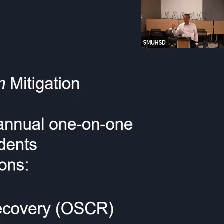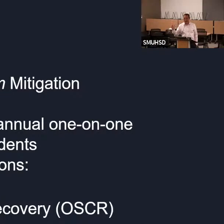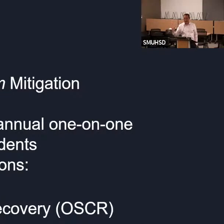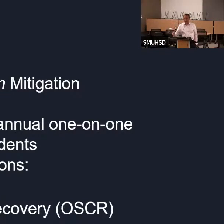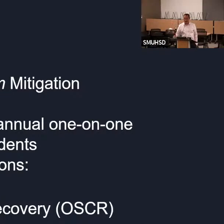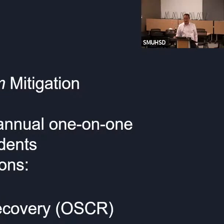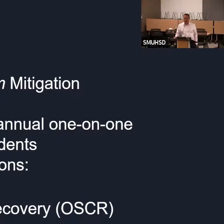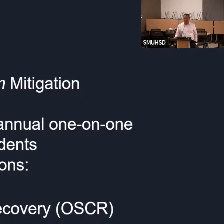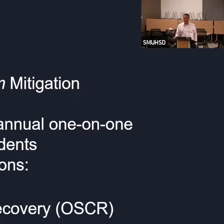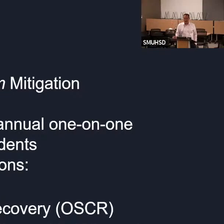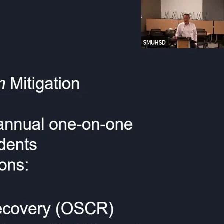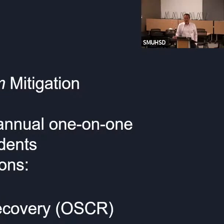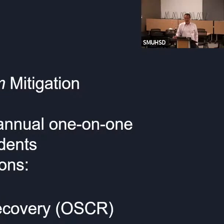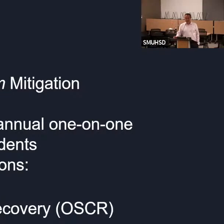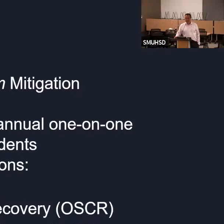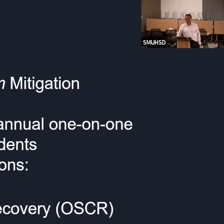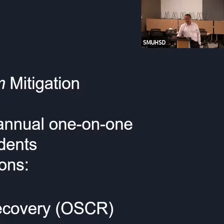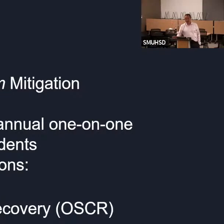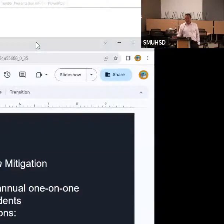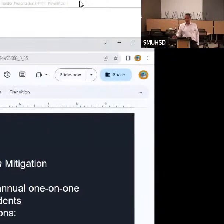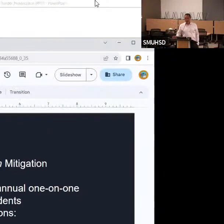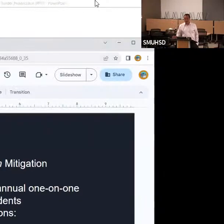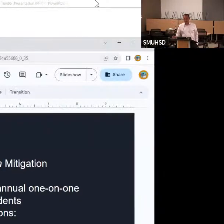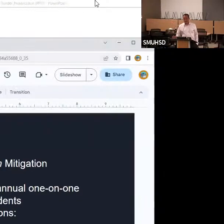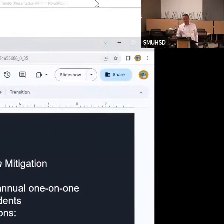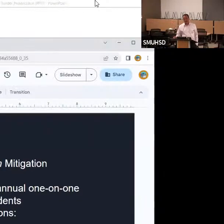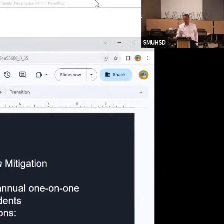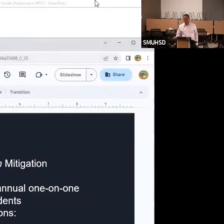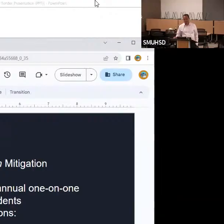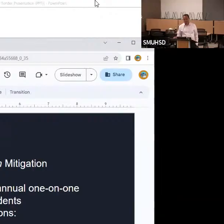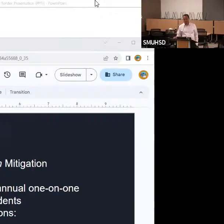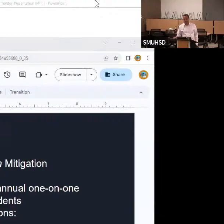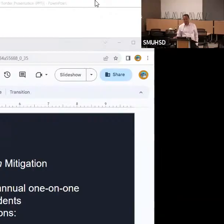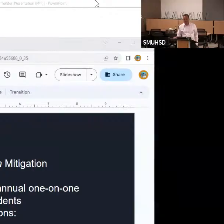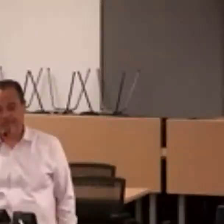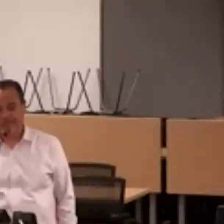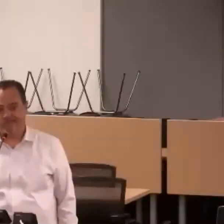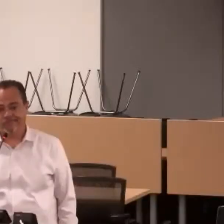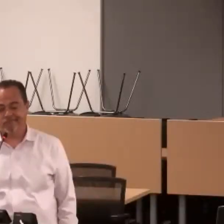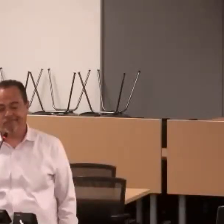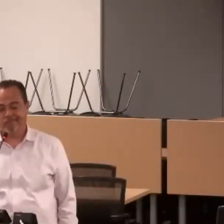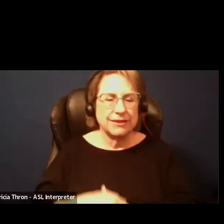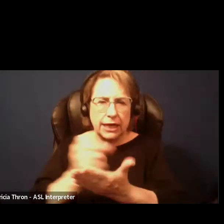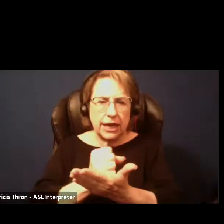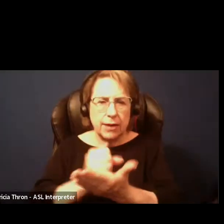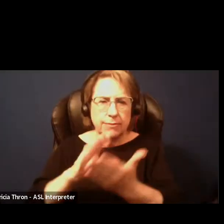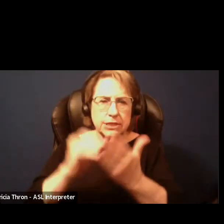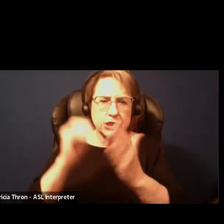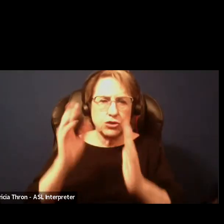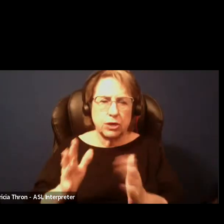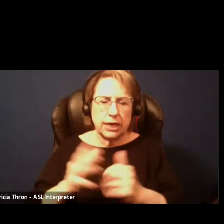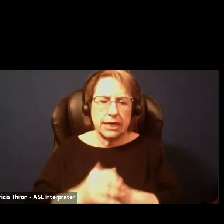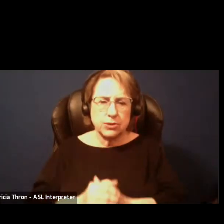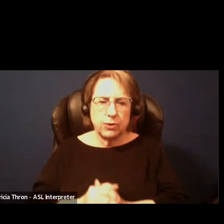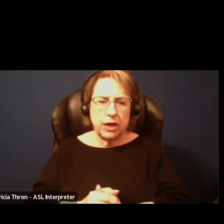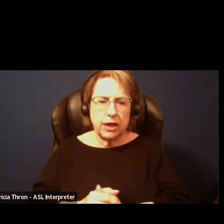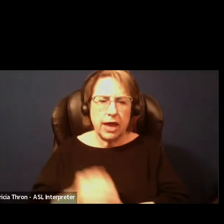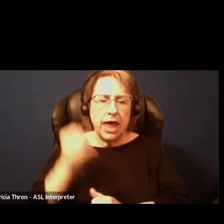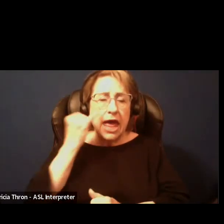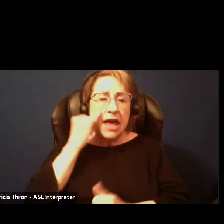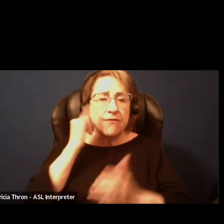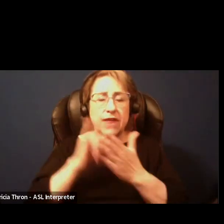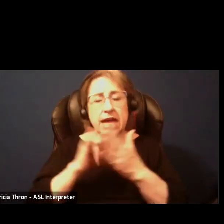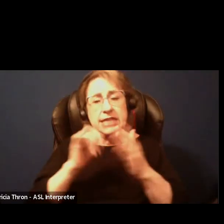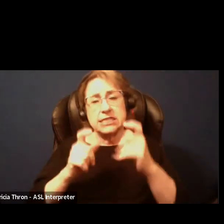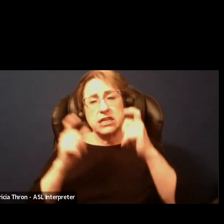lines as well. This is not just sort of a low income student thing. So, yeah, for sure. Yeah. If that is by far the largest